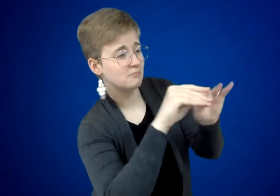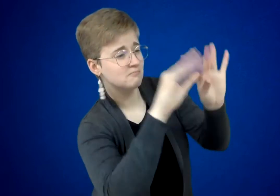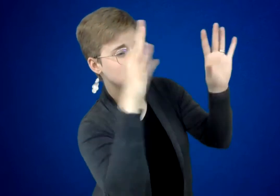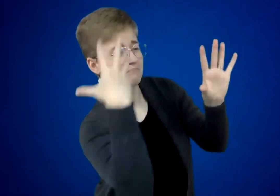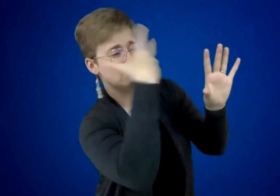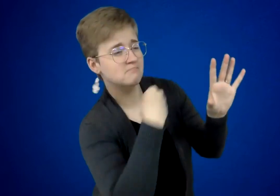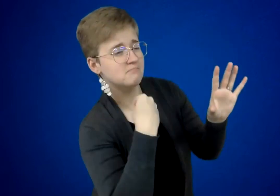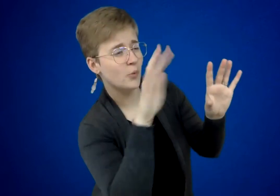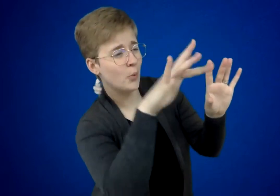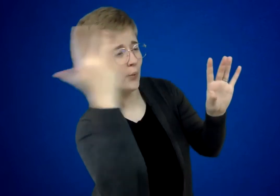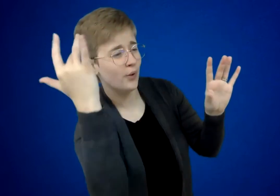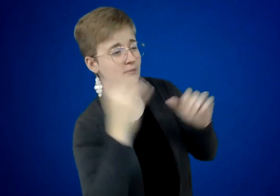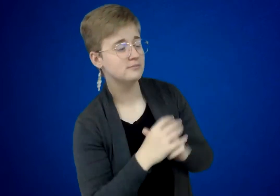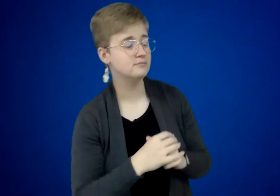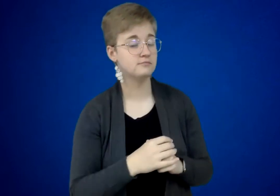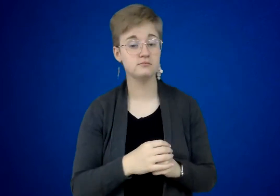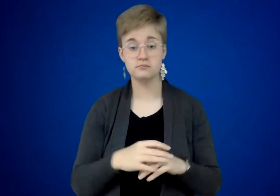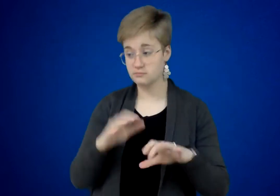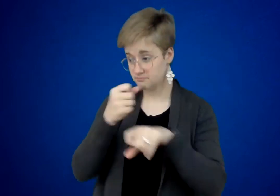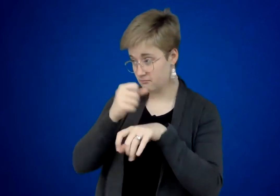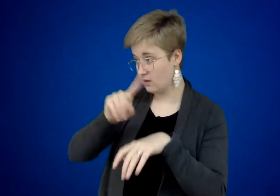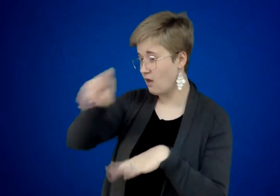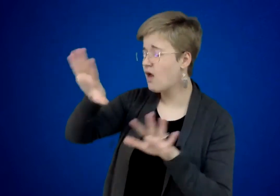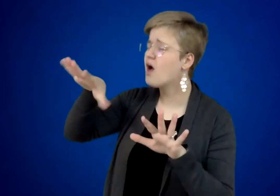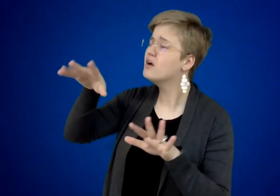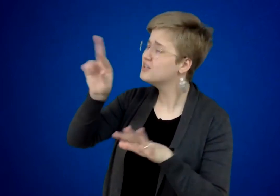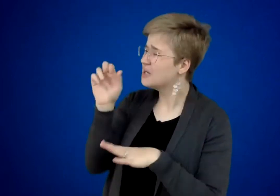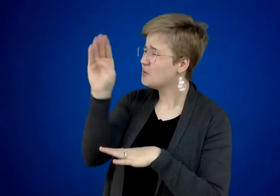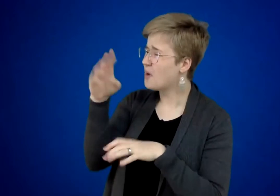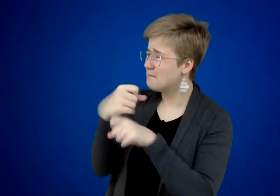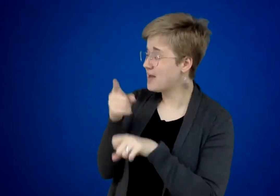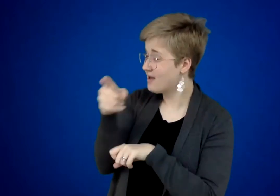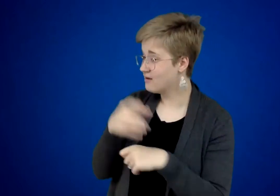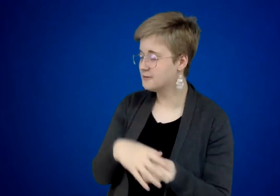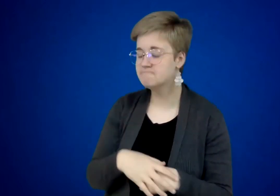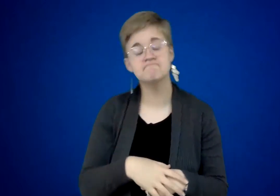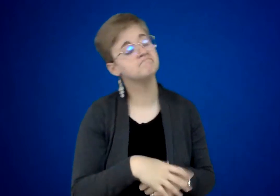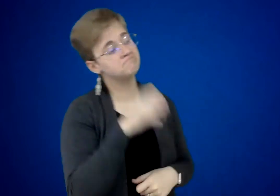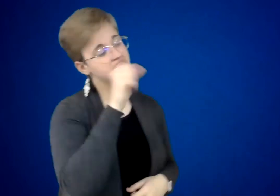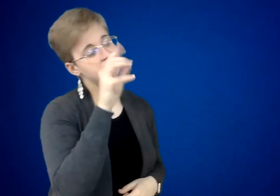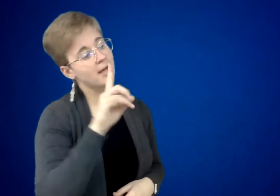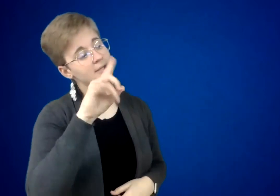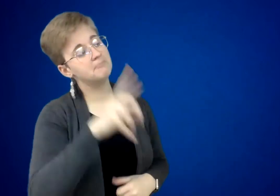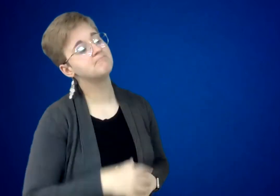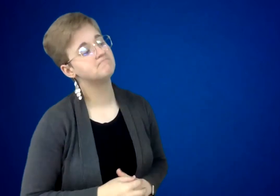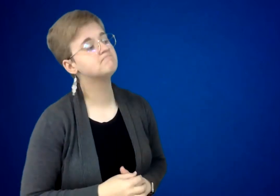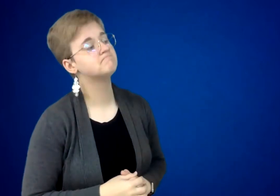"Did Rob make it?" Sistine asked Willie Mae. "He did," said Willie Mae. "It